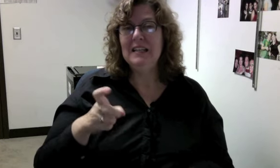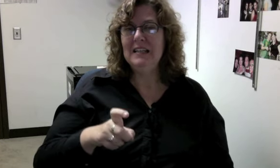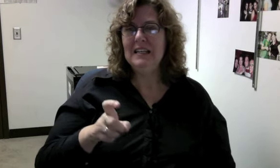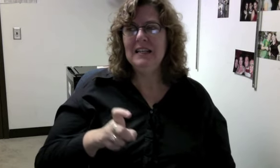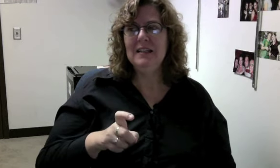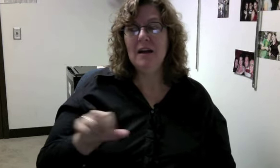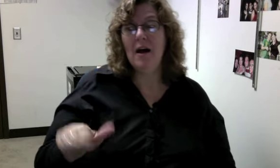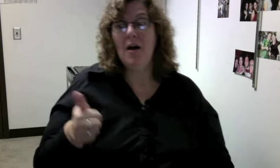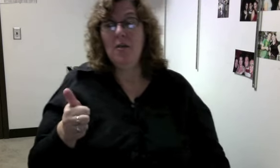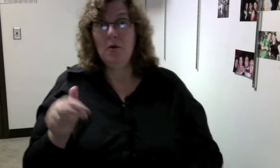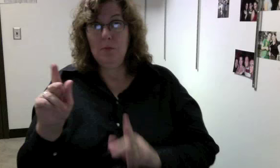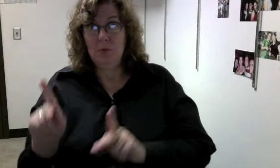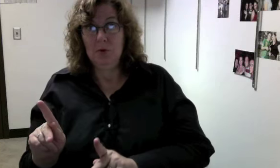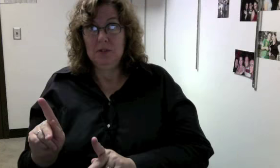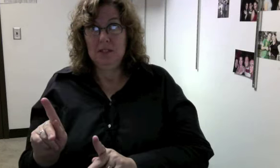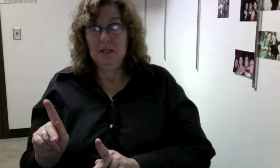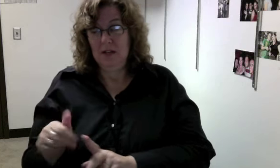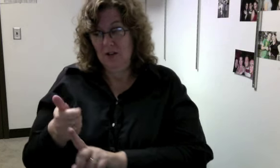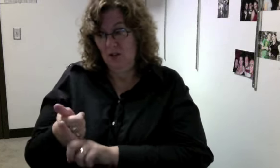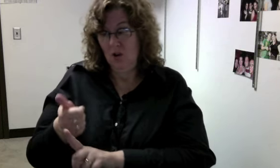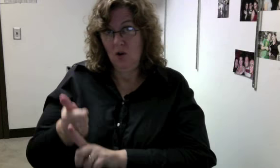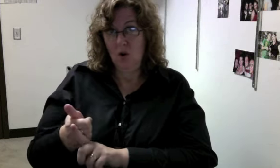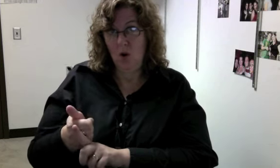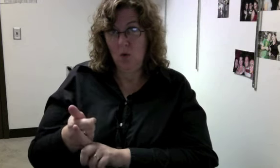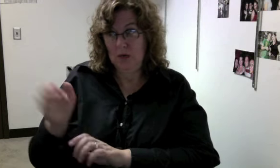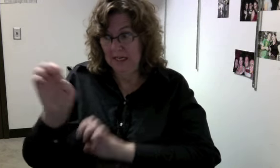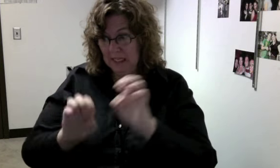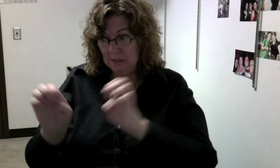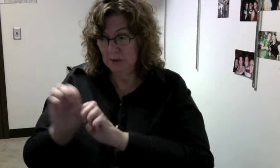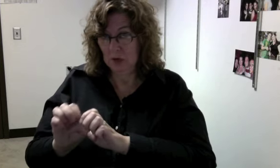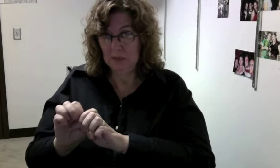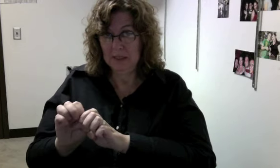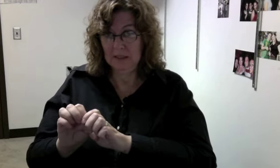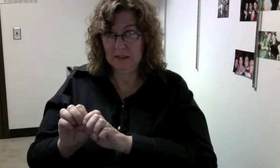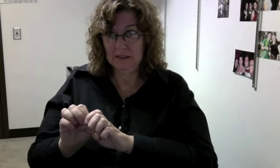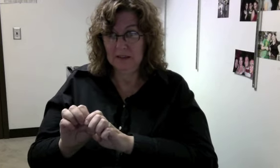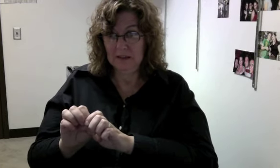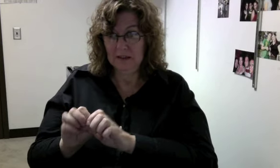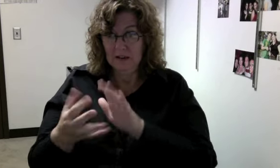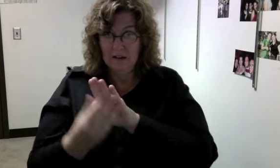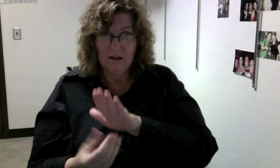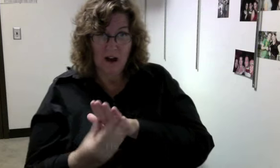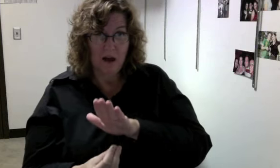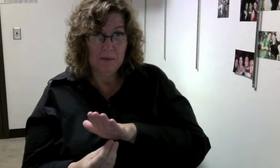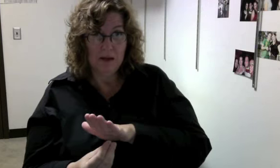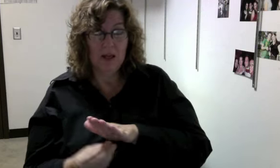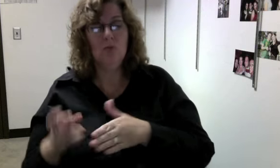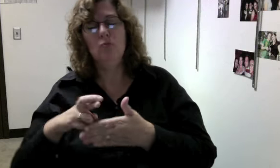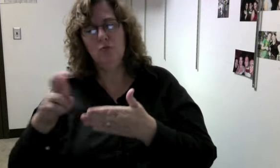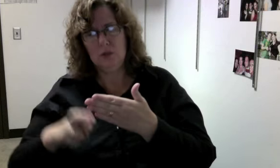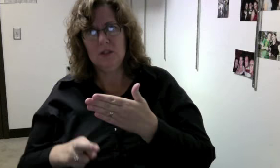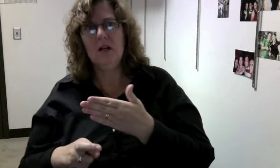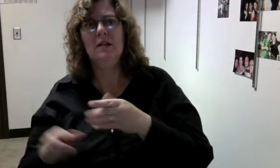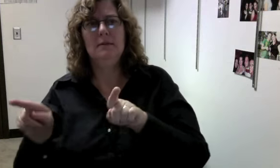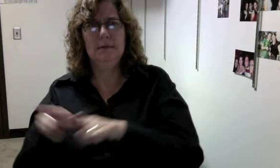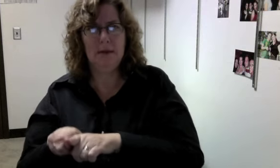it's kind of based on your opinion, then the plant was large.